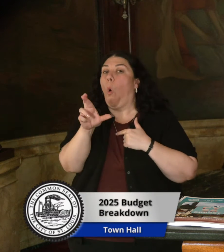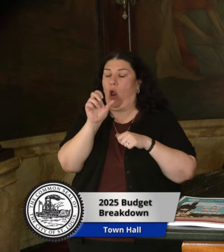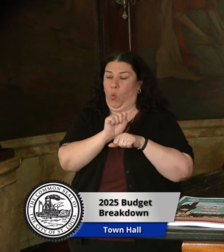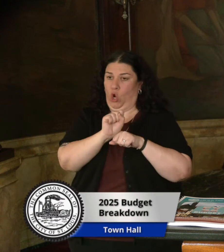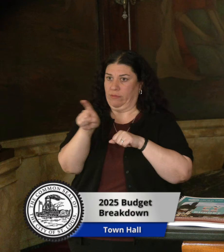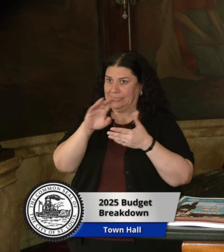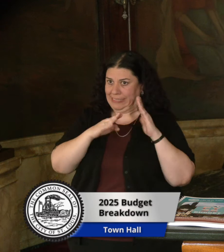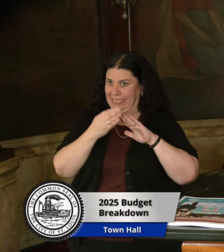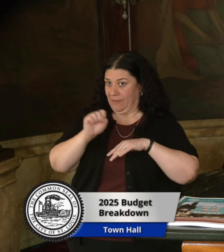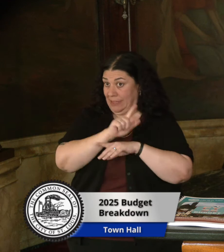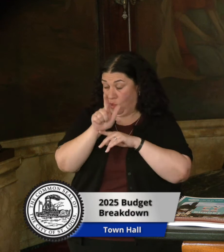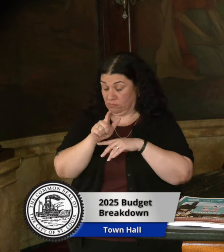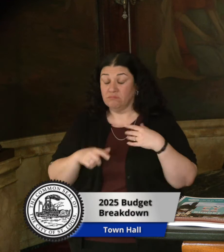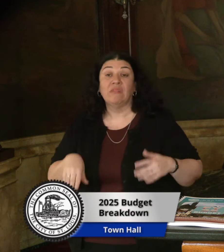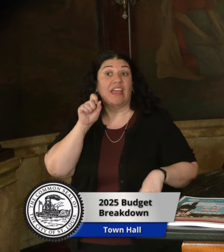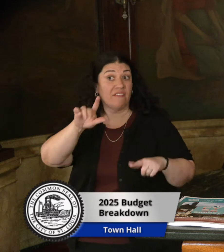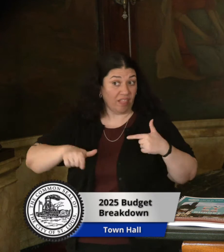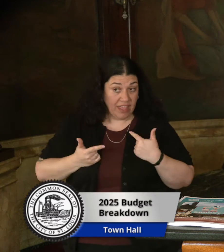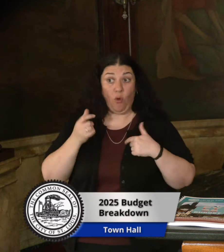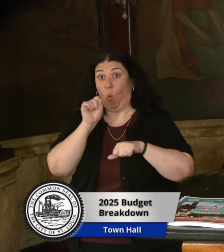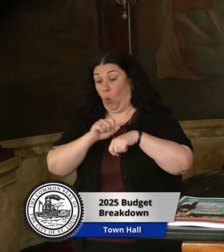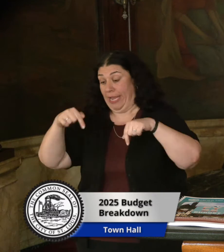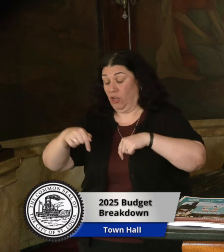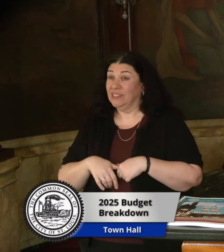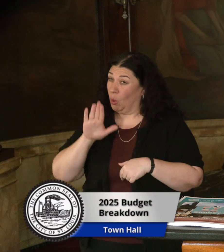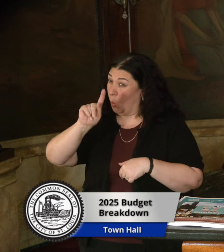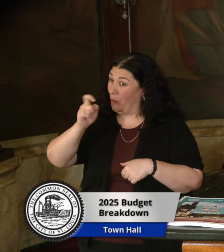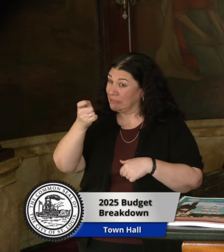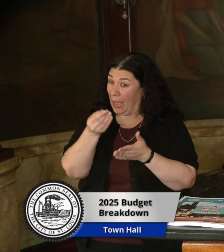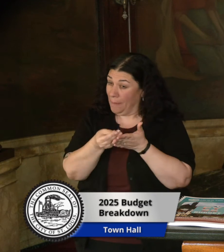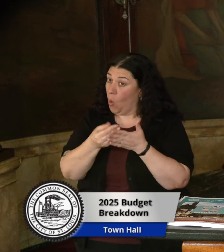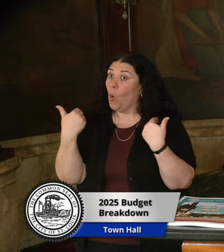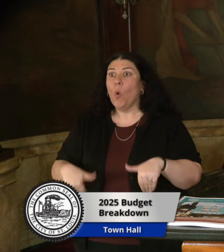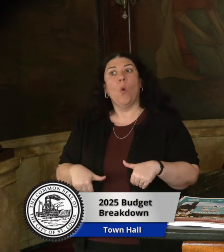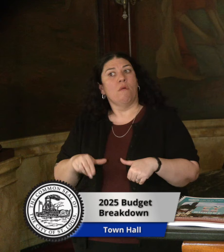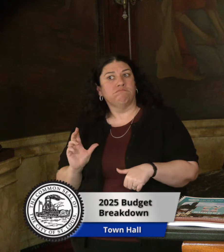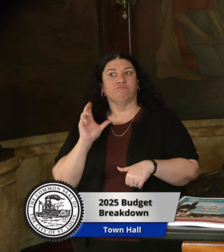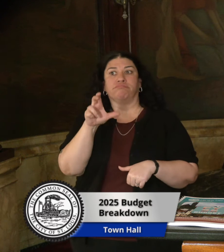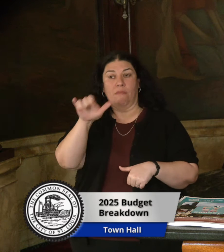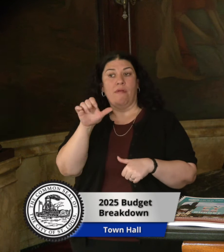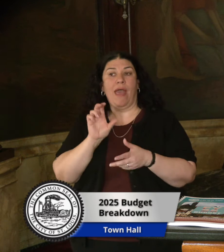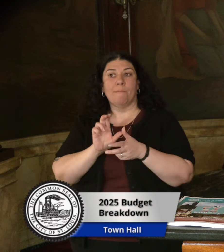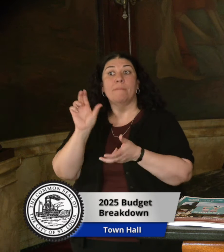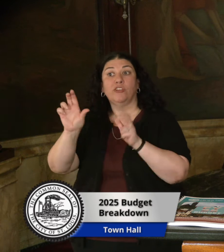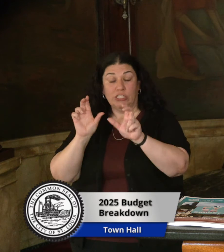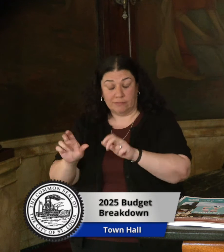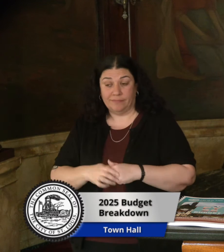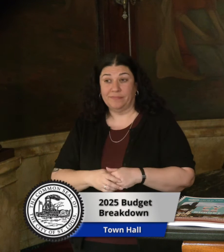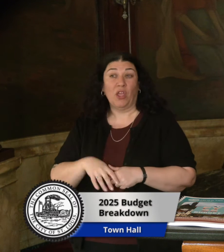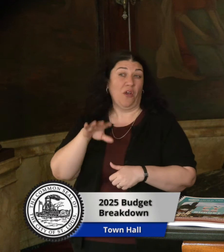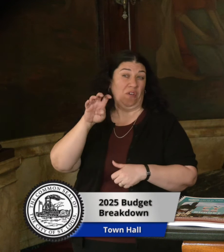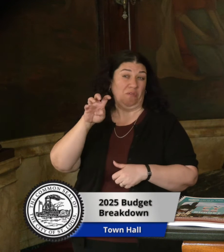If you live or work in the city, your tax dollars help fund a big part of this budget. Another piece of the budget, approximately